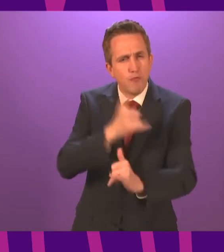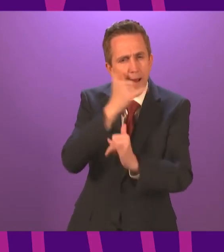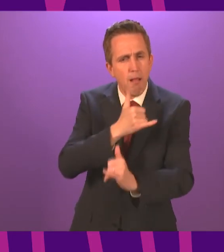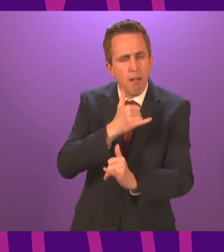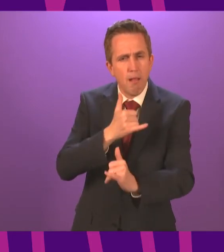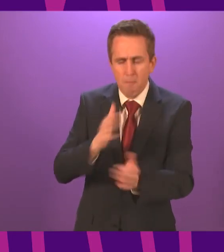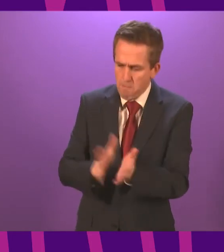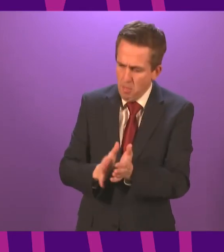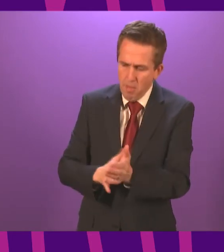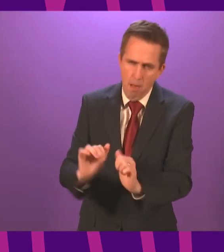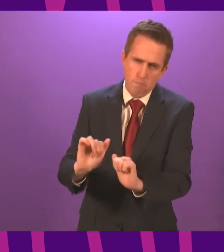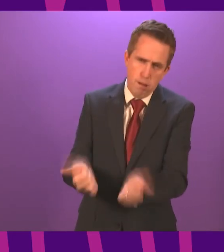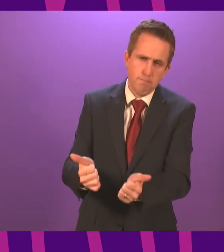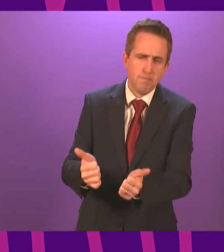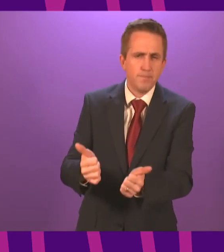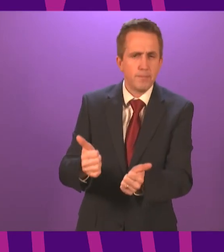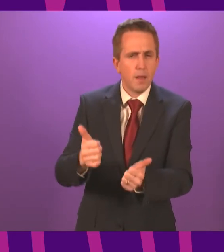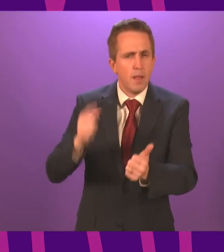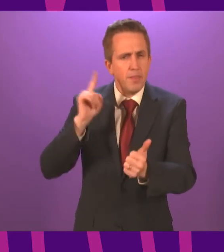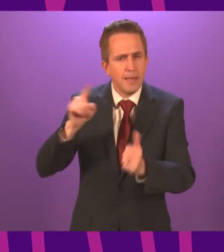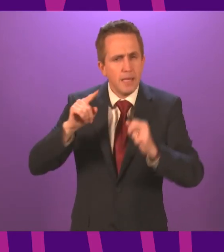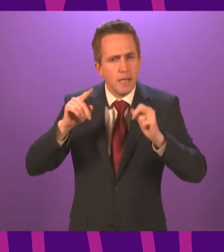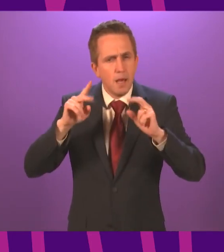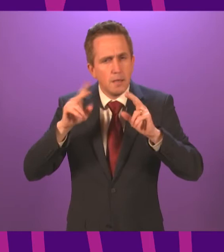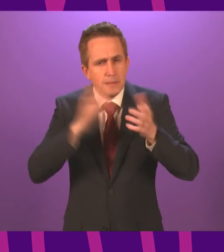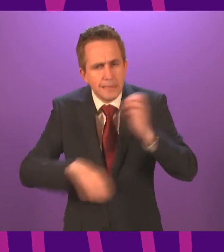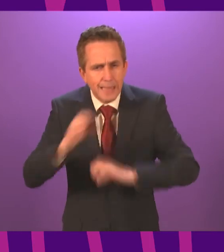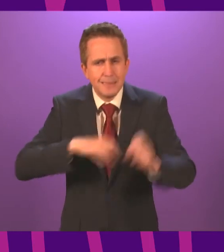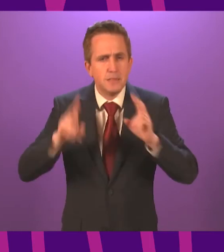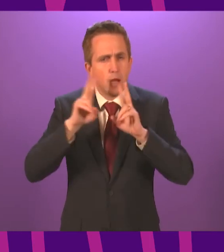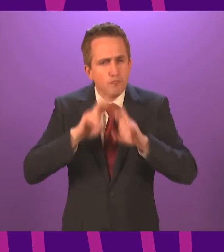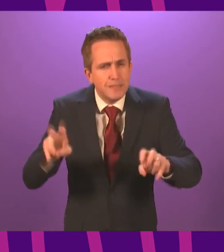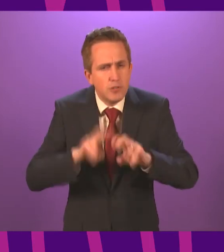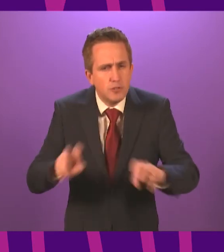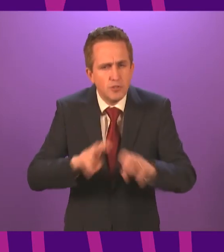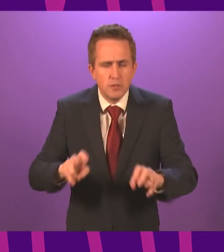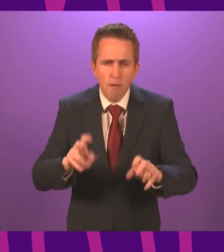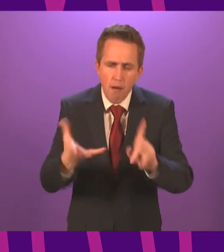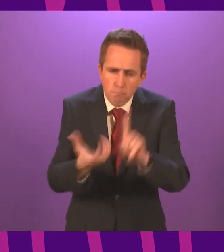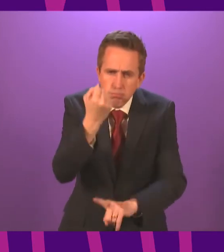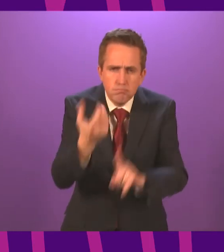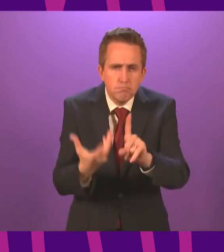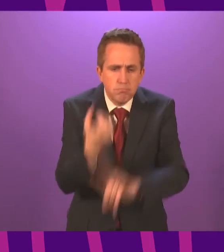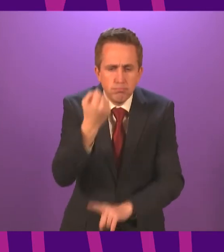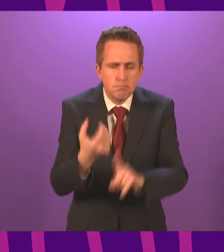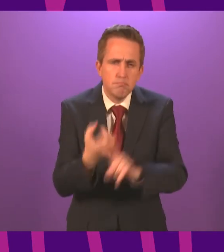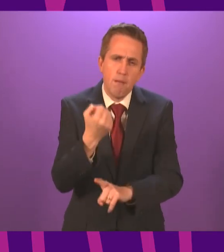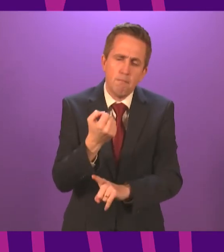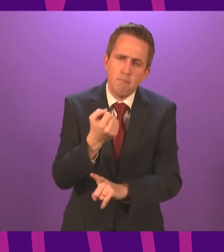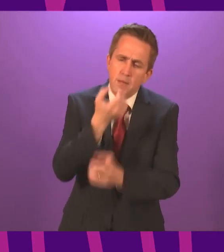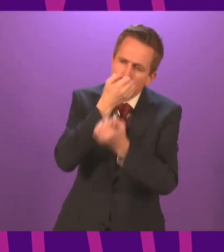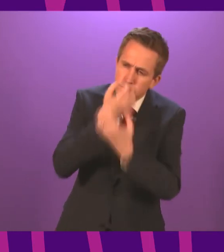We're all amazed at the work of the researchers and the scientists who've opened up the glimmer of some hope here, but there are